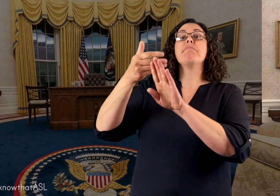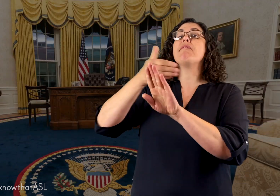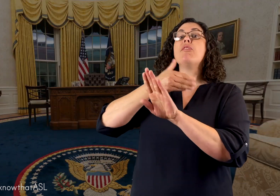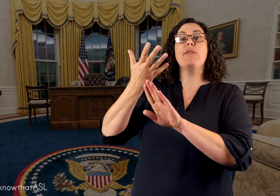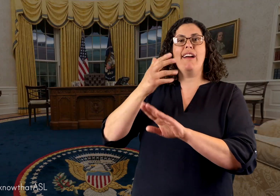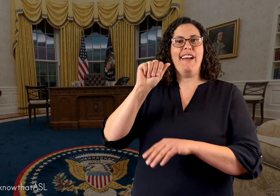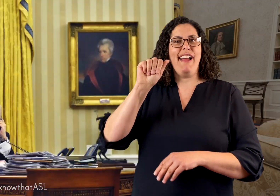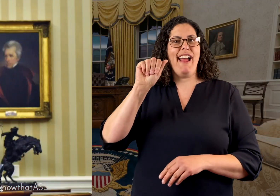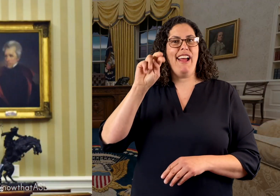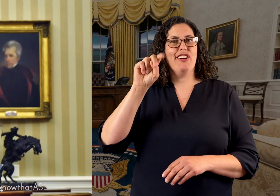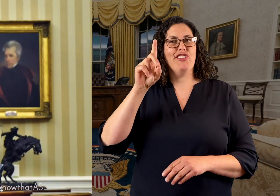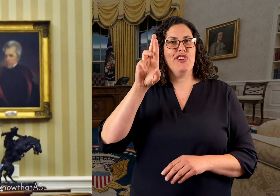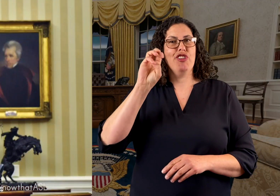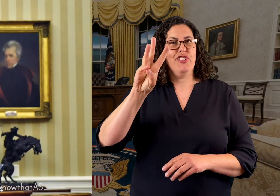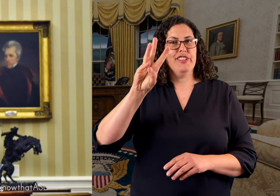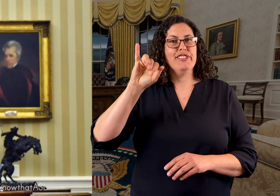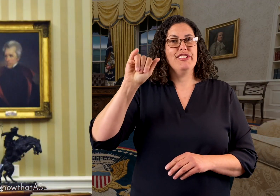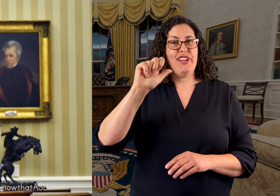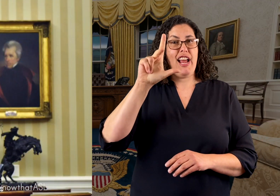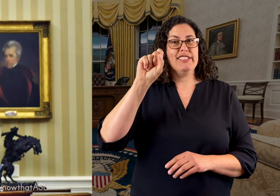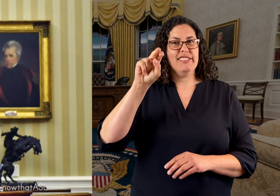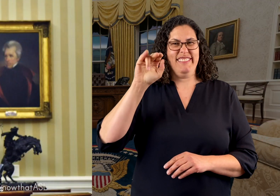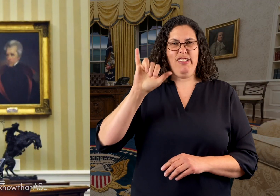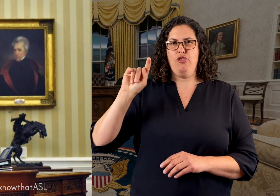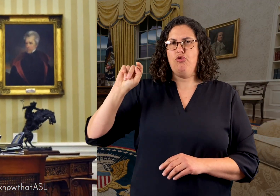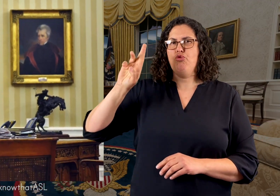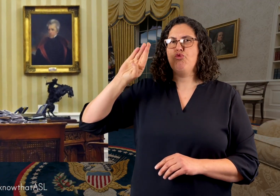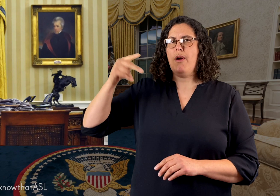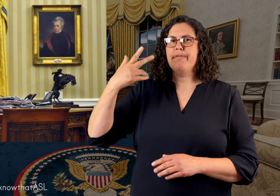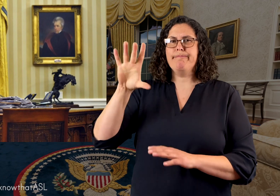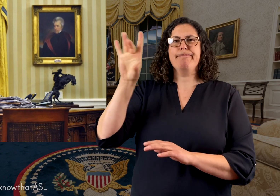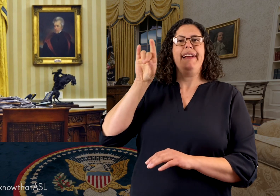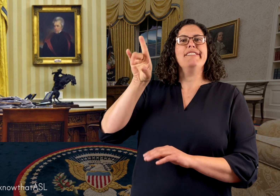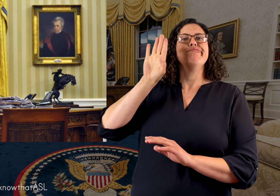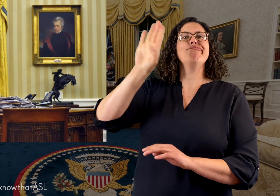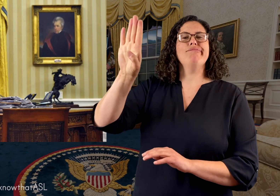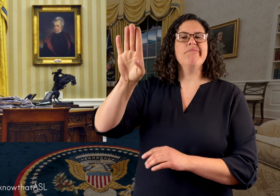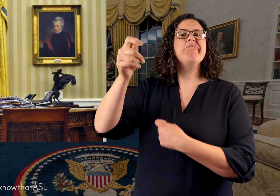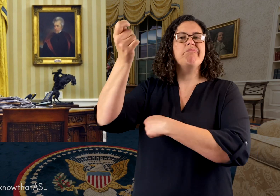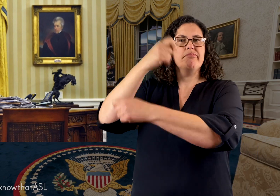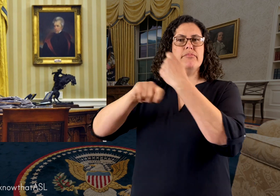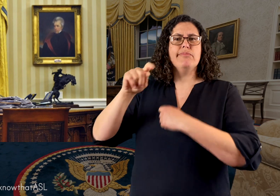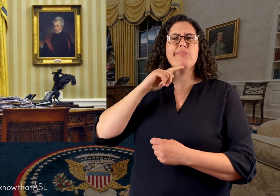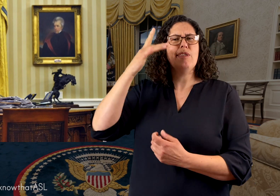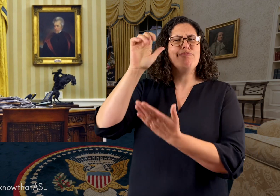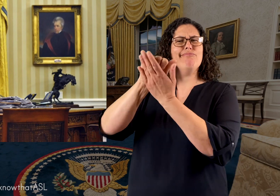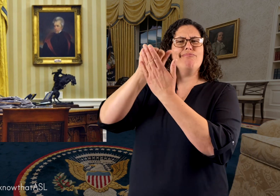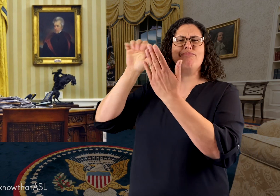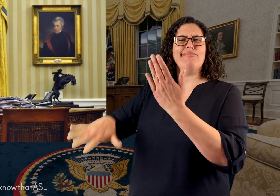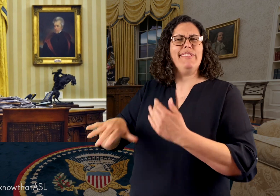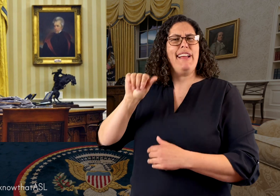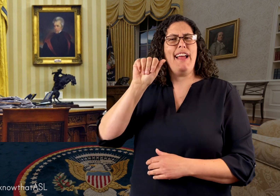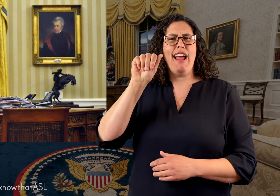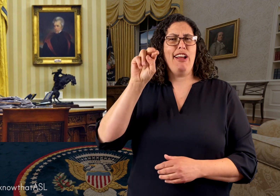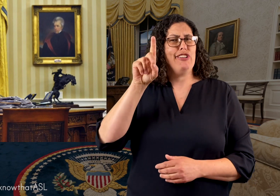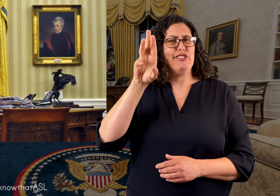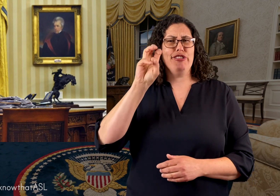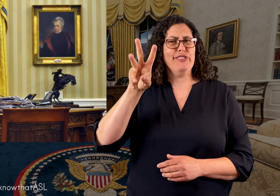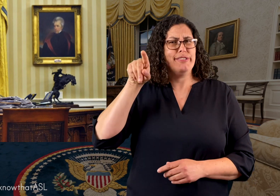that in common. Trump previously had Andrew Jackson as the portrait on the wall, and that was changed out. At